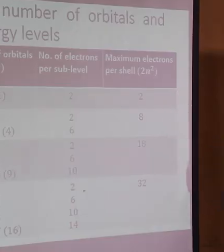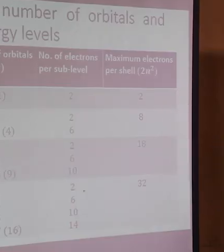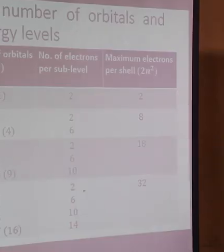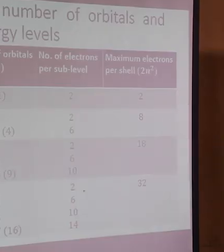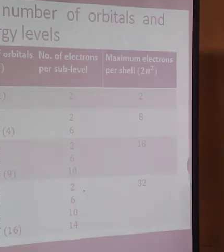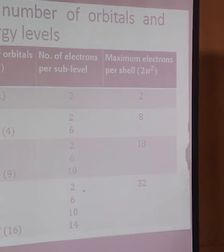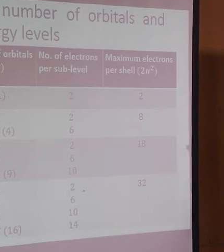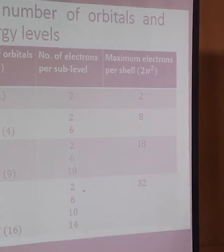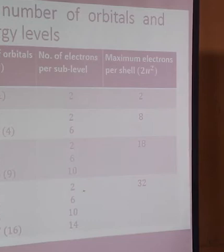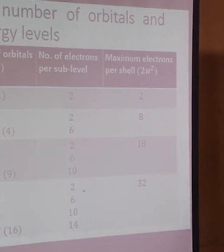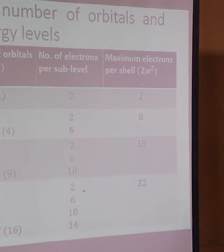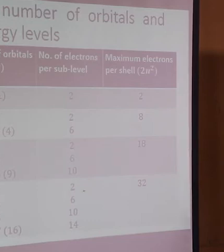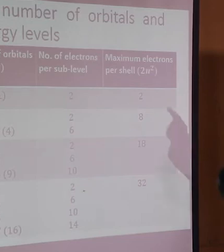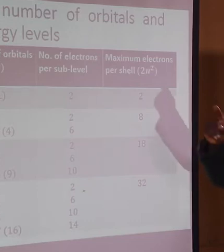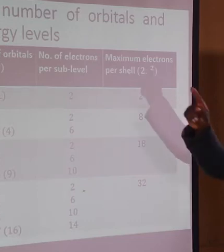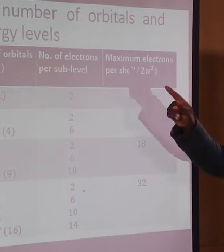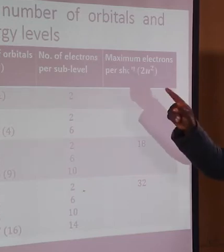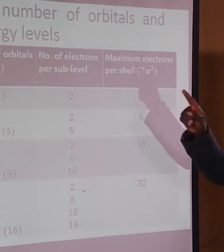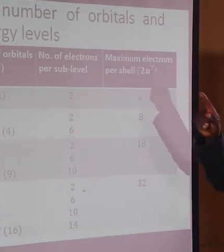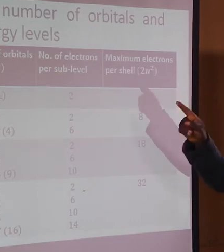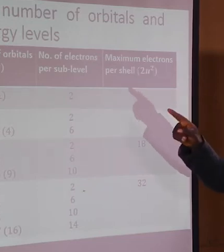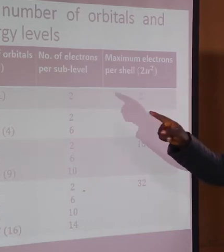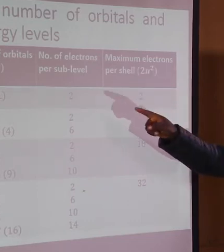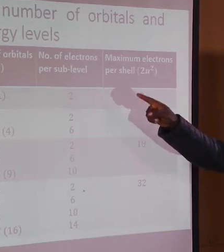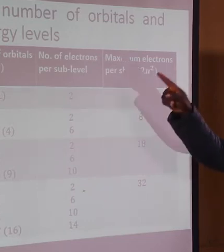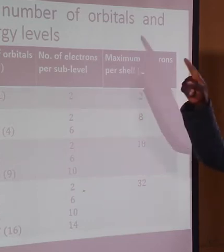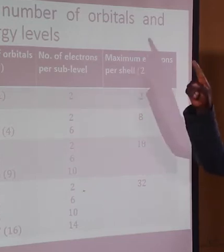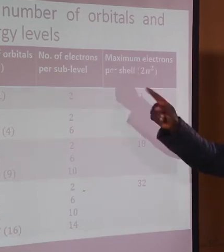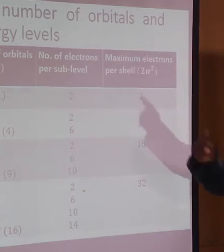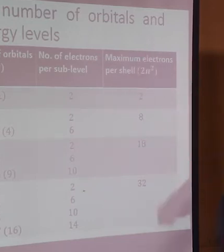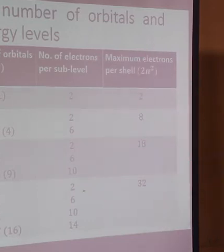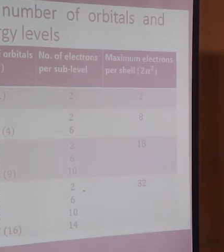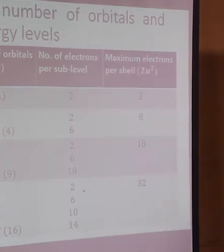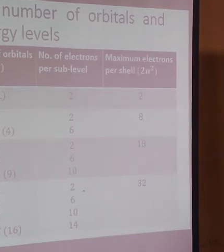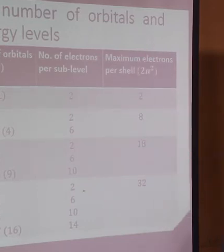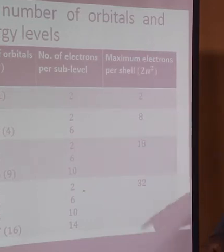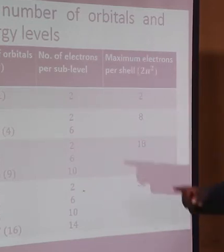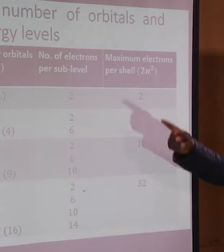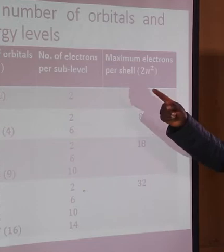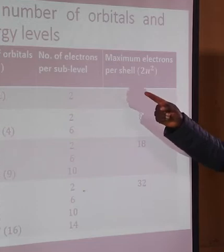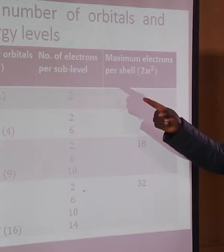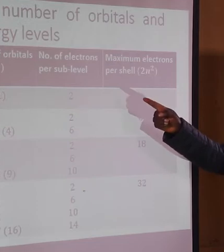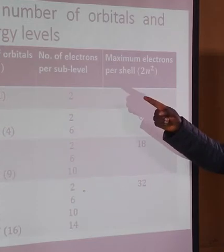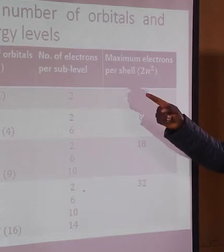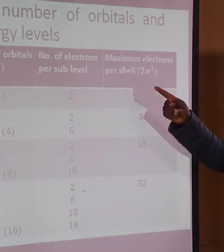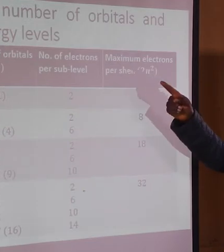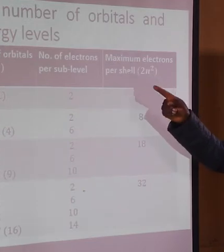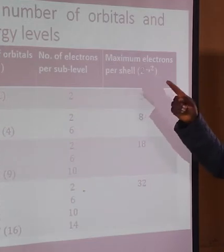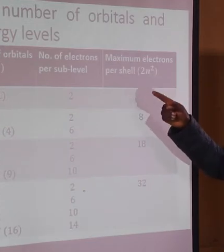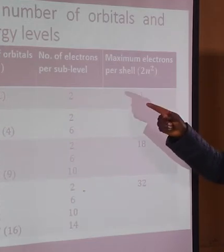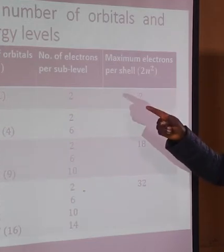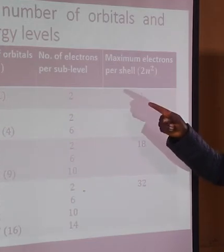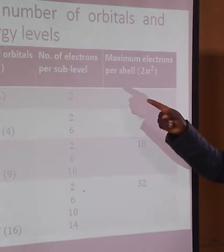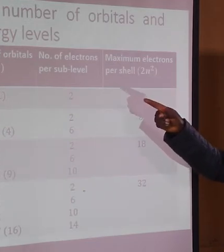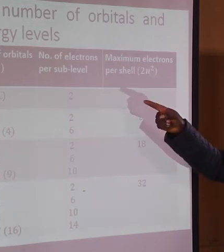first shell, and so therefore the total number of orbitals there is what? 1. When you come down to the number of electrons